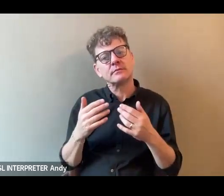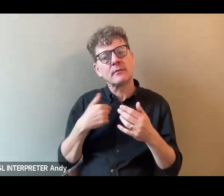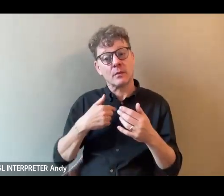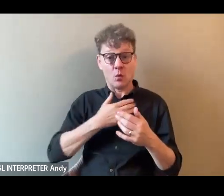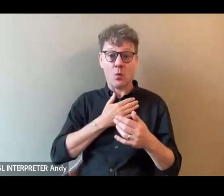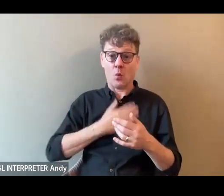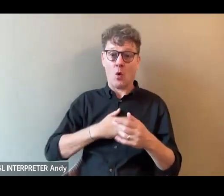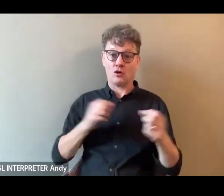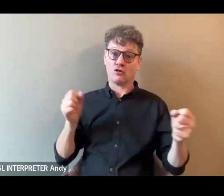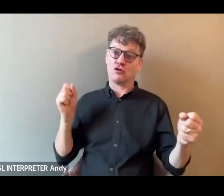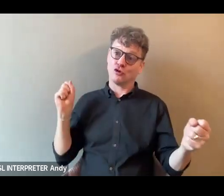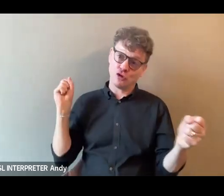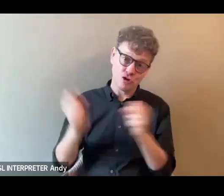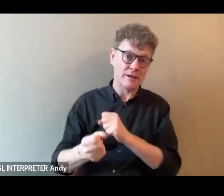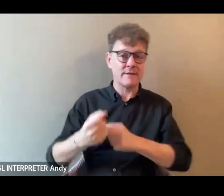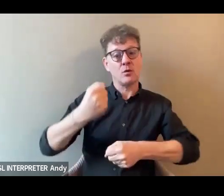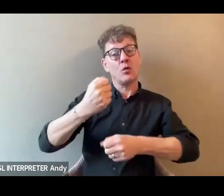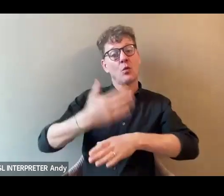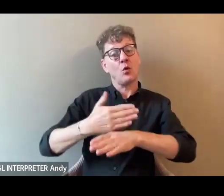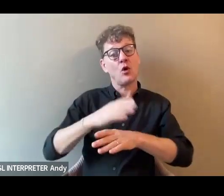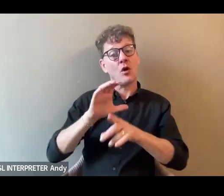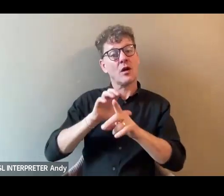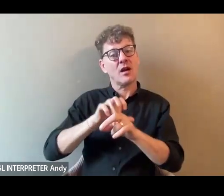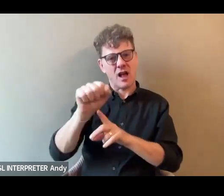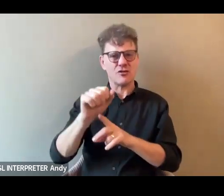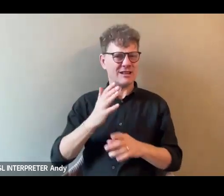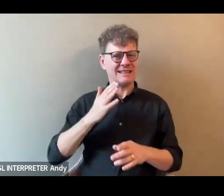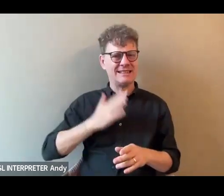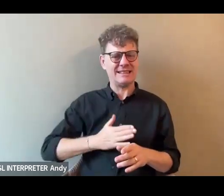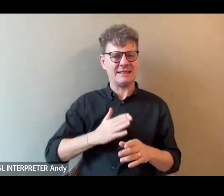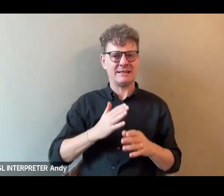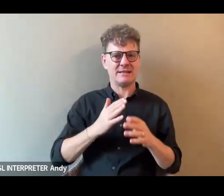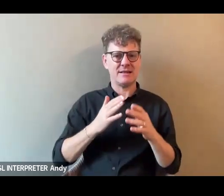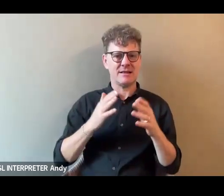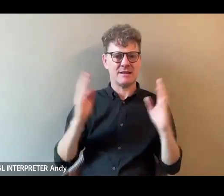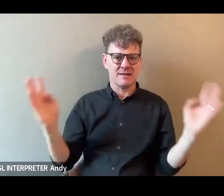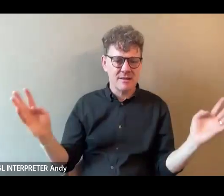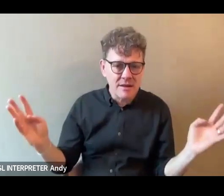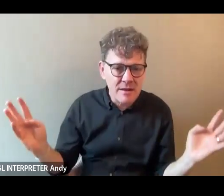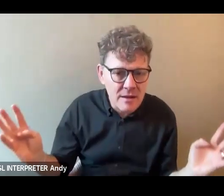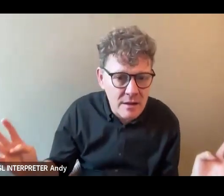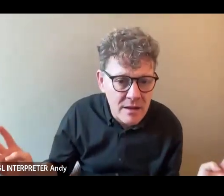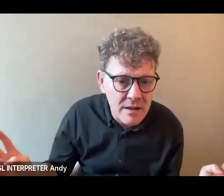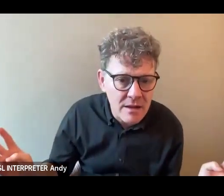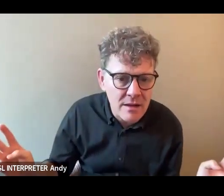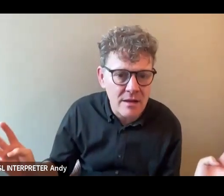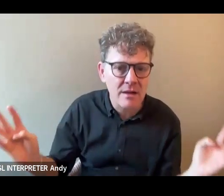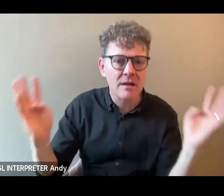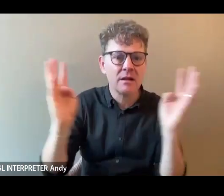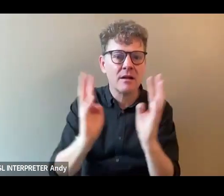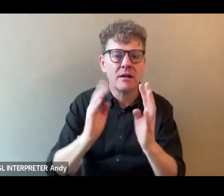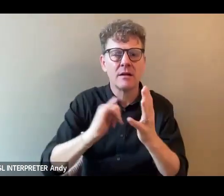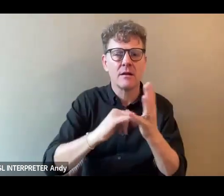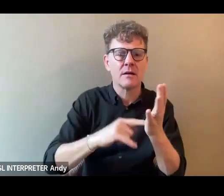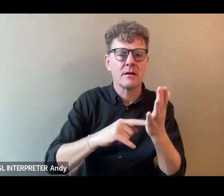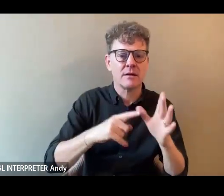or begin to shift things up is to consider some kind of stakeholder and pluralist approach. So everybody who has got some kind